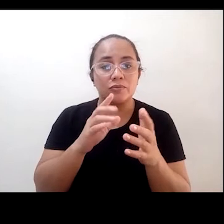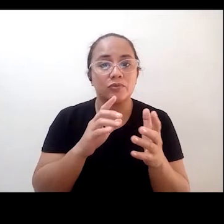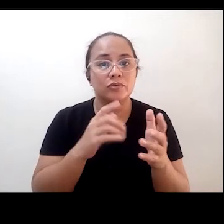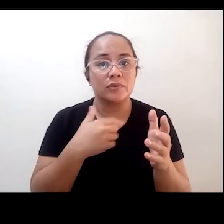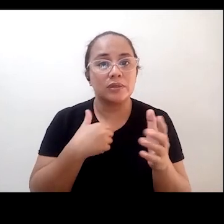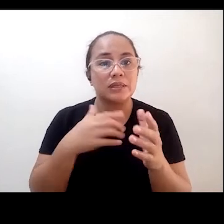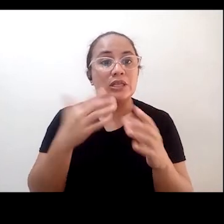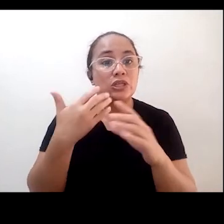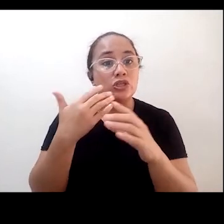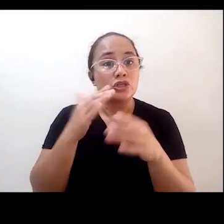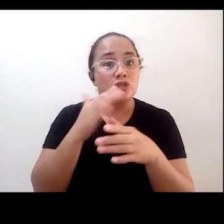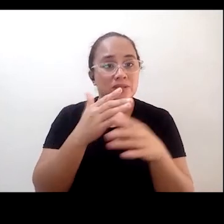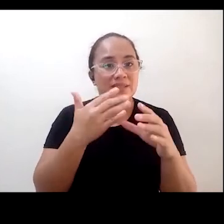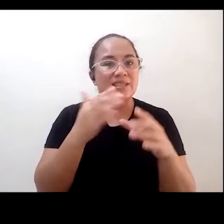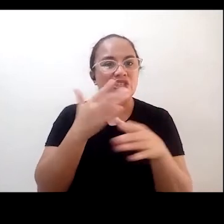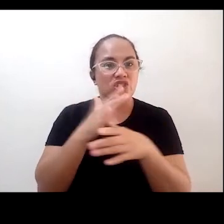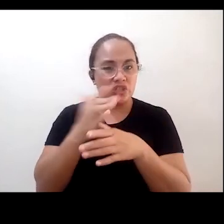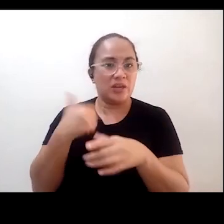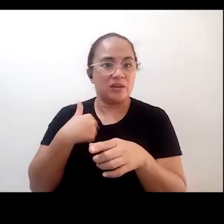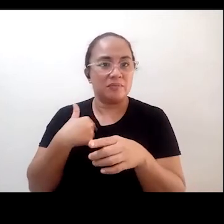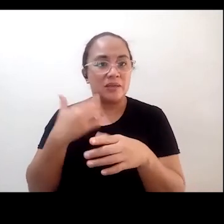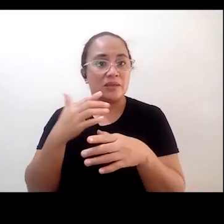computer and then you can copy them.